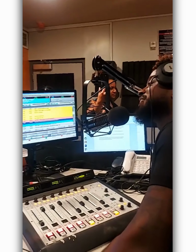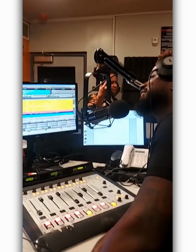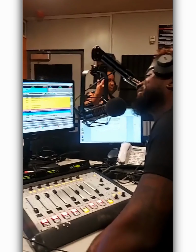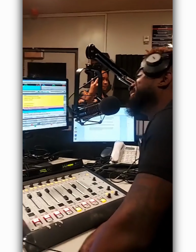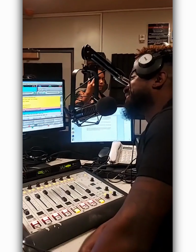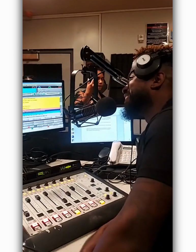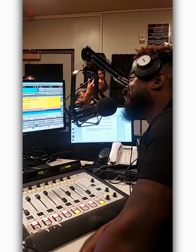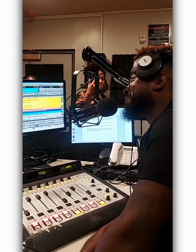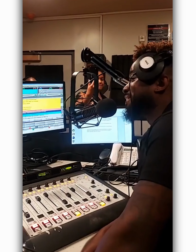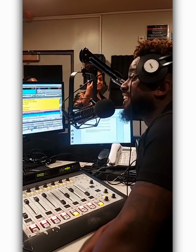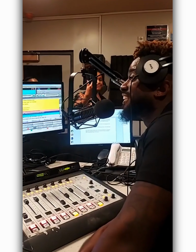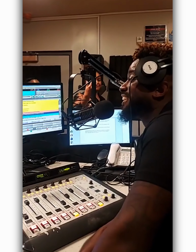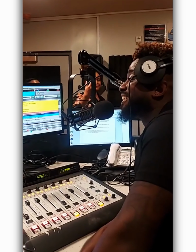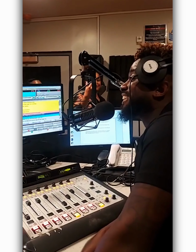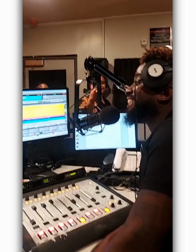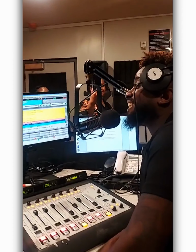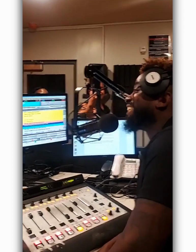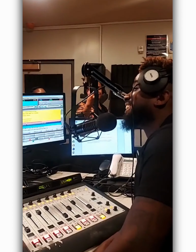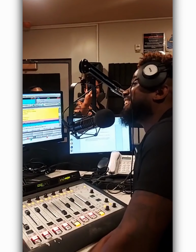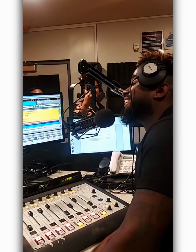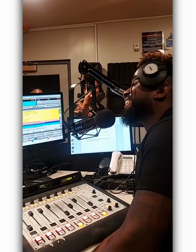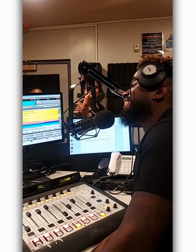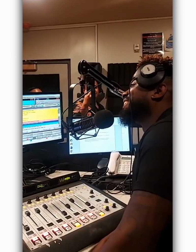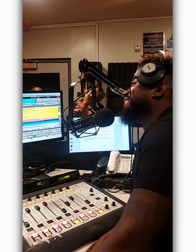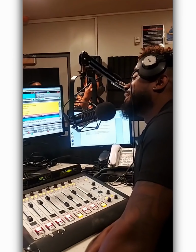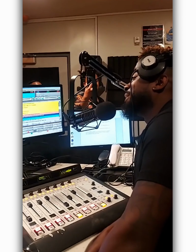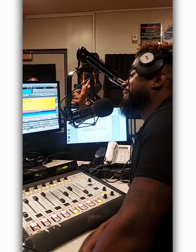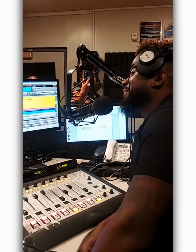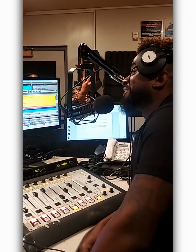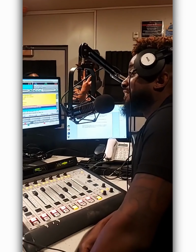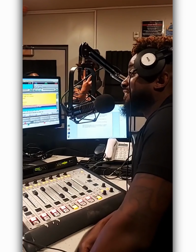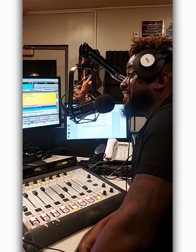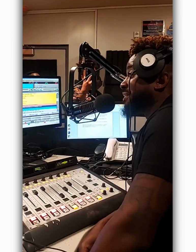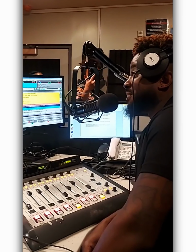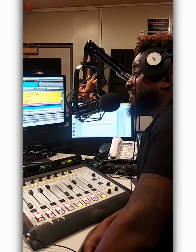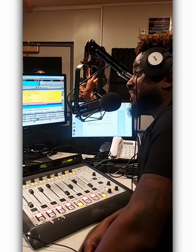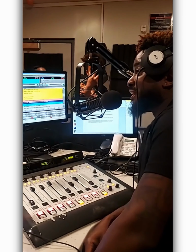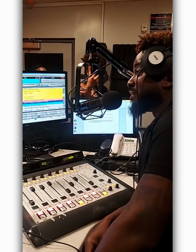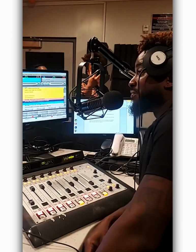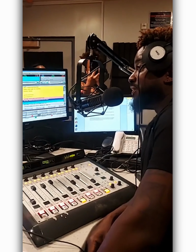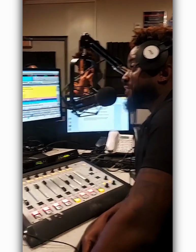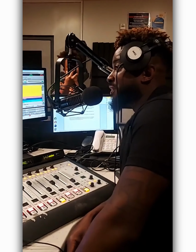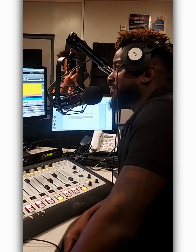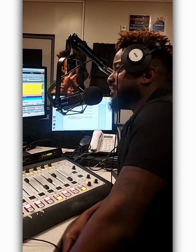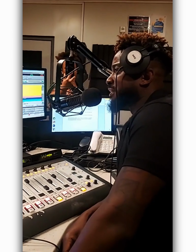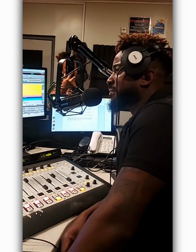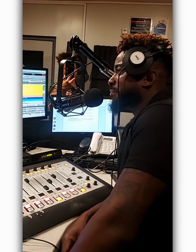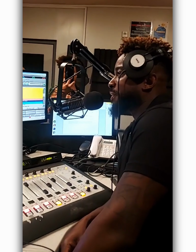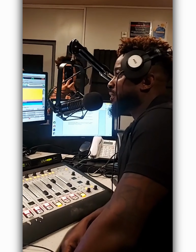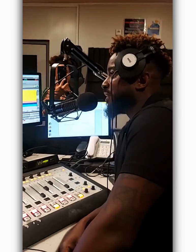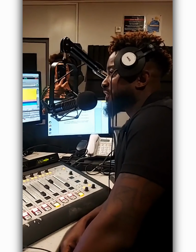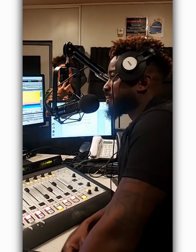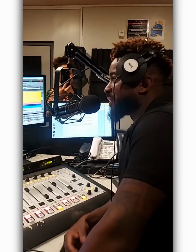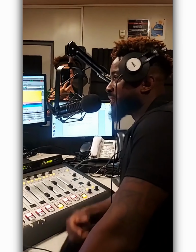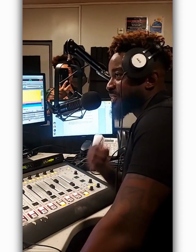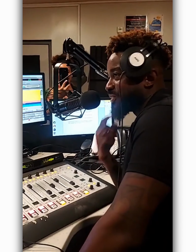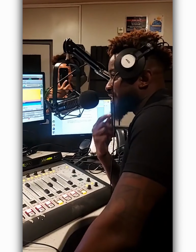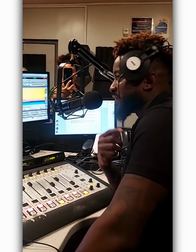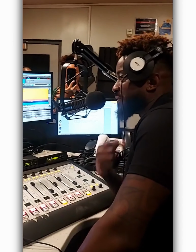land. Listen, what was most important to you? It's not easy. Let me say that first off. Beer pressure, beer stress. Of course, you're